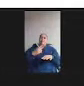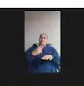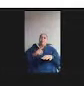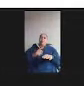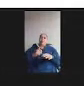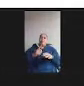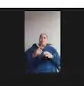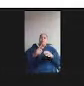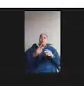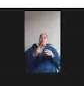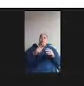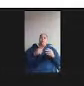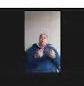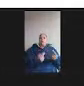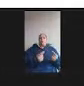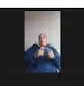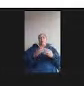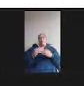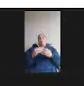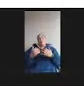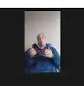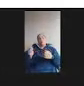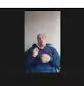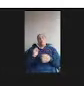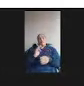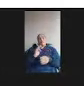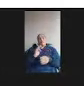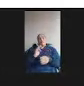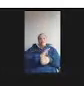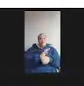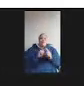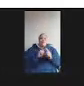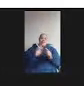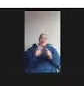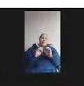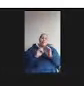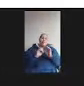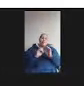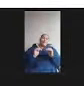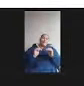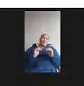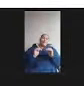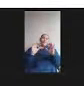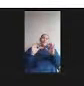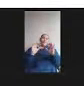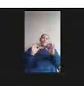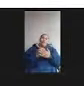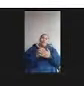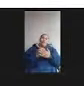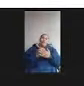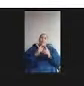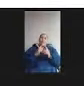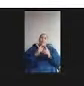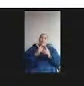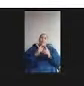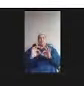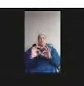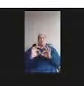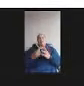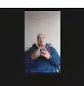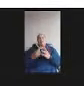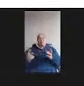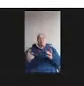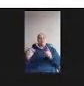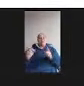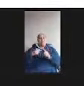members of parliament and staff, promoting efficient economic and effective use of resources. And I think the